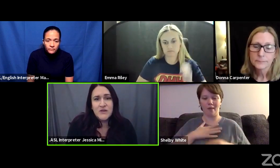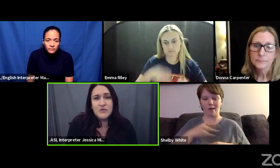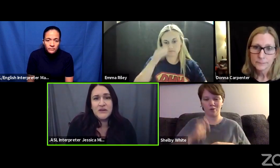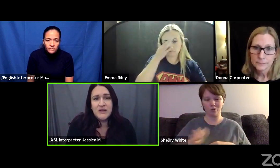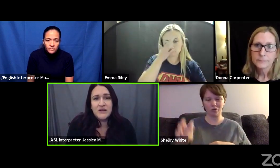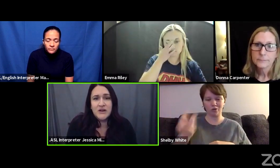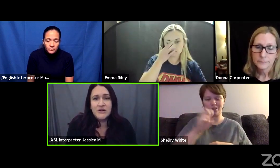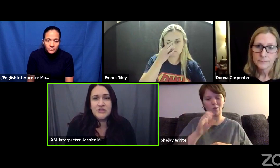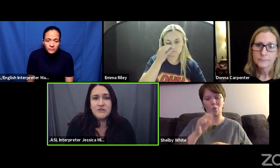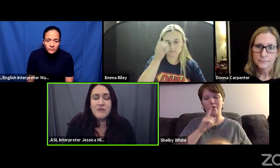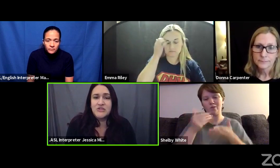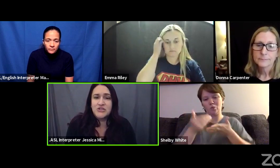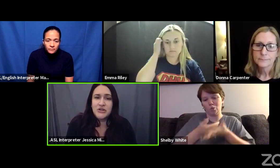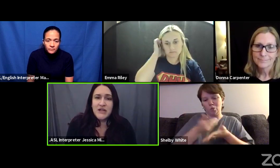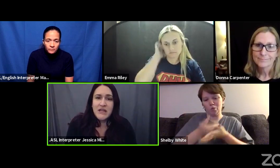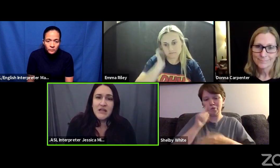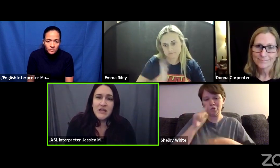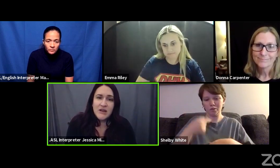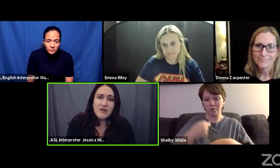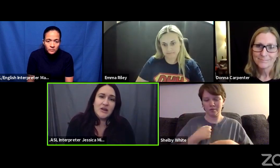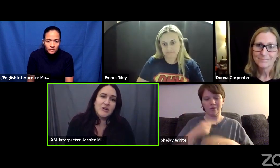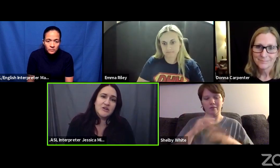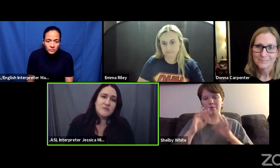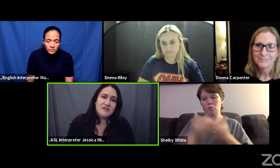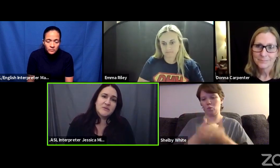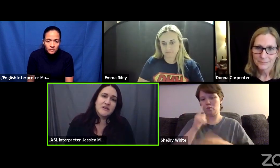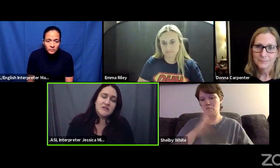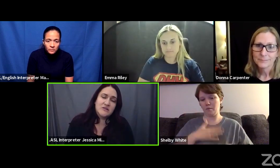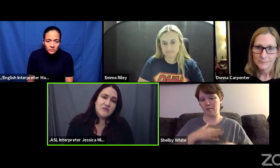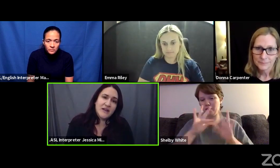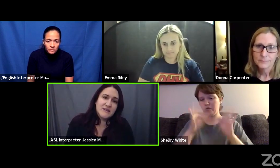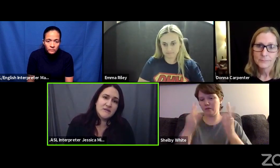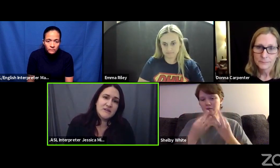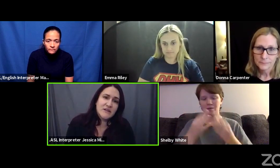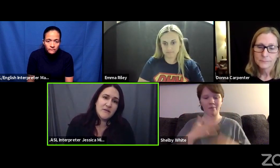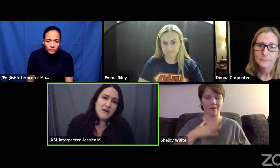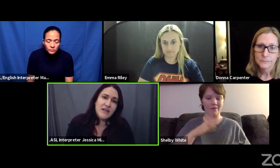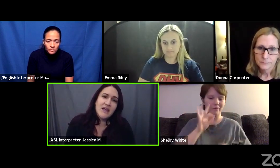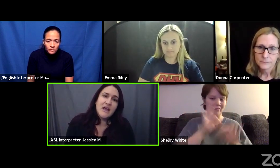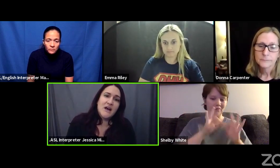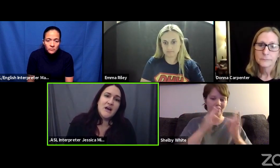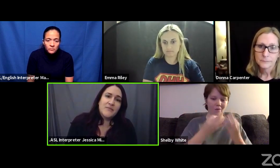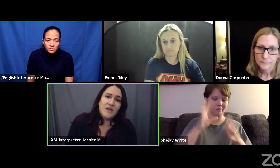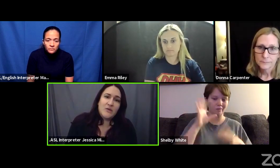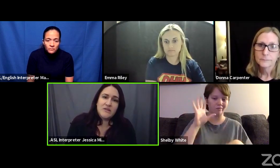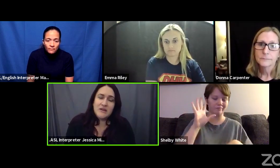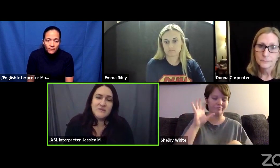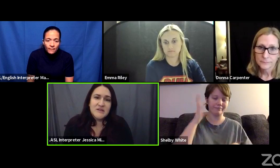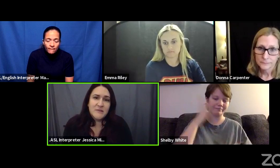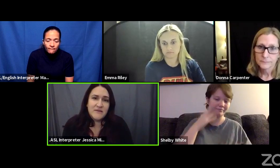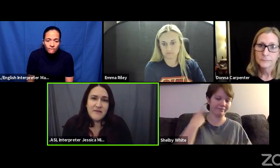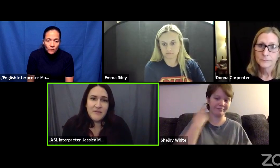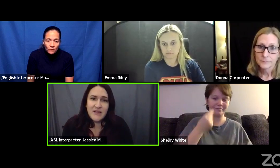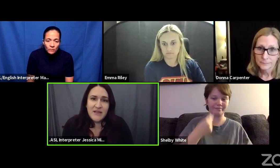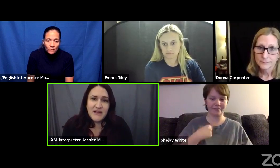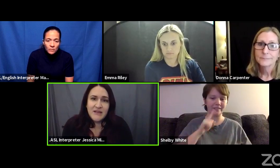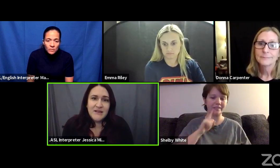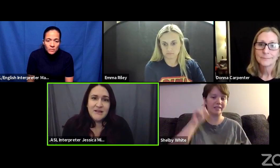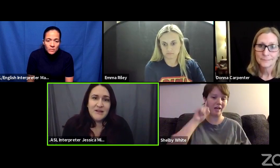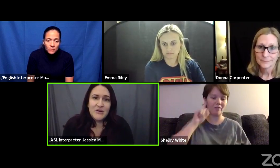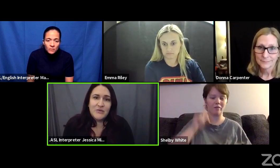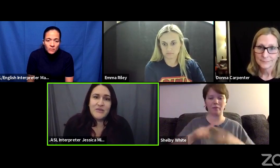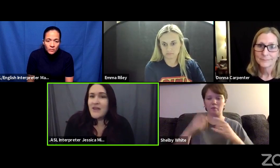friends who really encouraged my journey and encouraged me to really do that self-discovery. Like when it comes to my